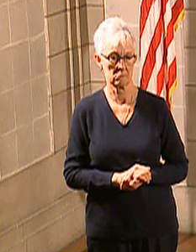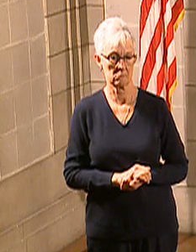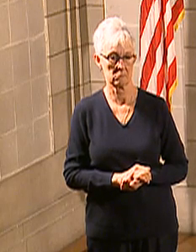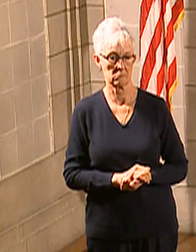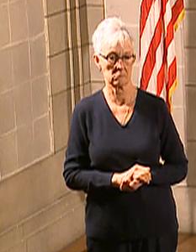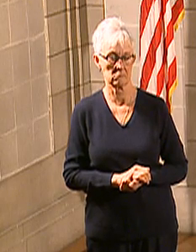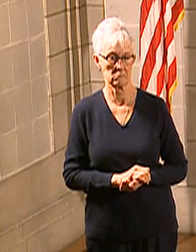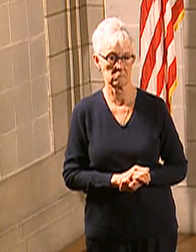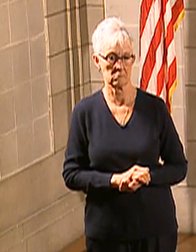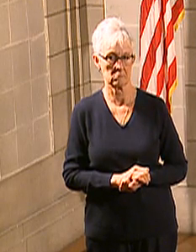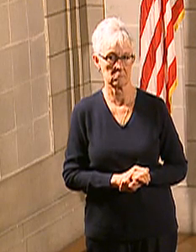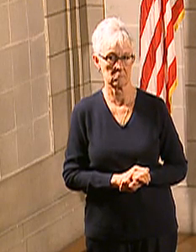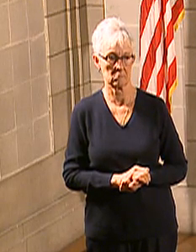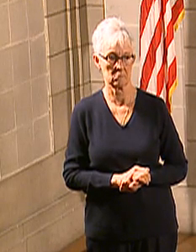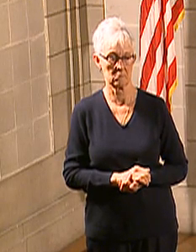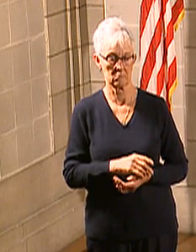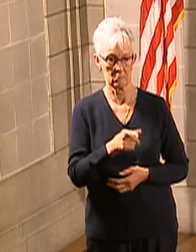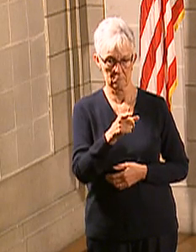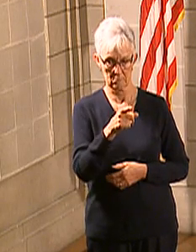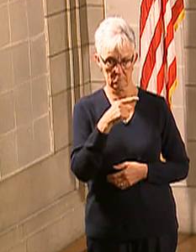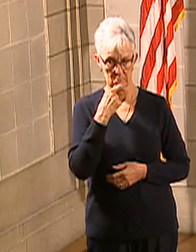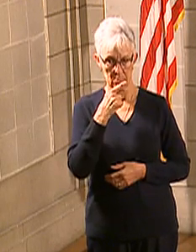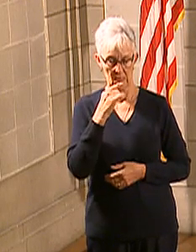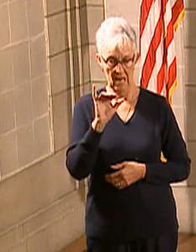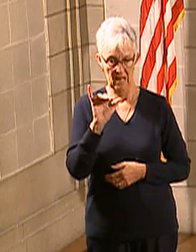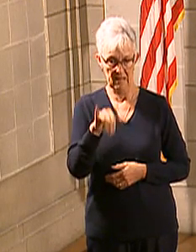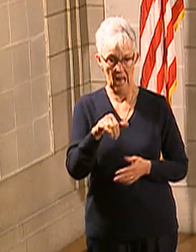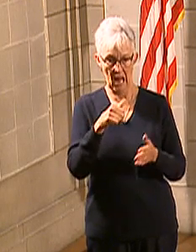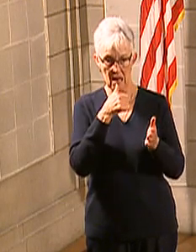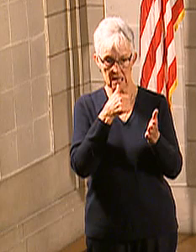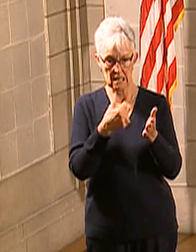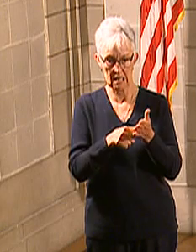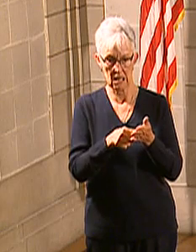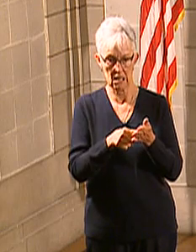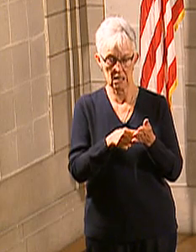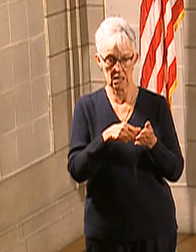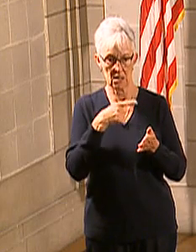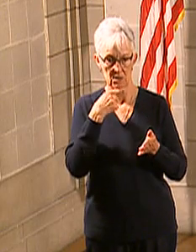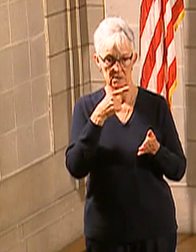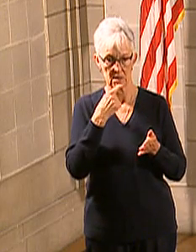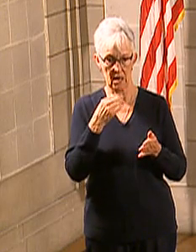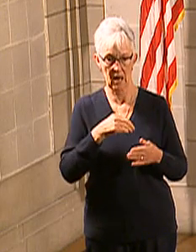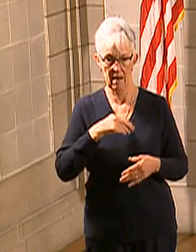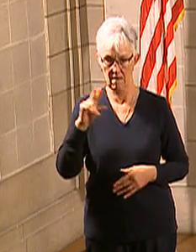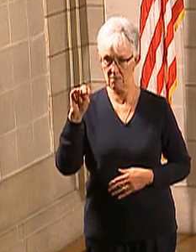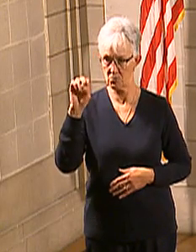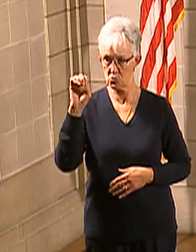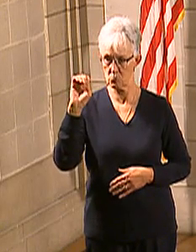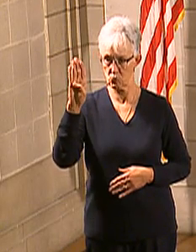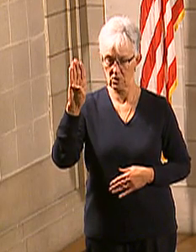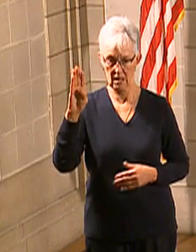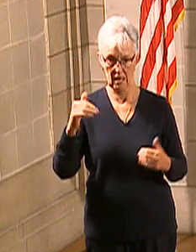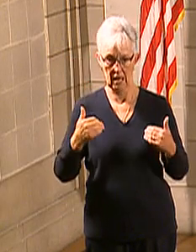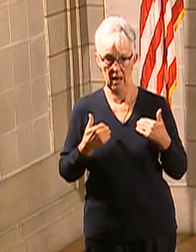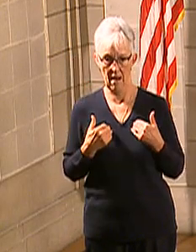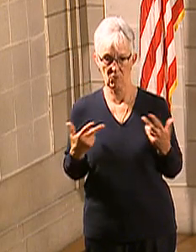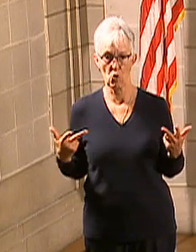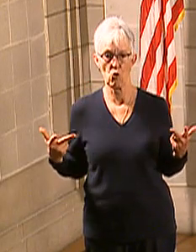the letter says that Nebraska has the third worst